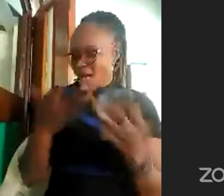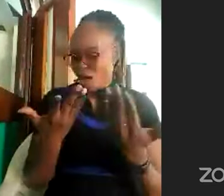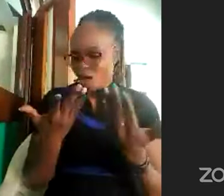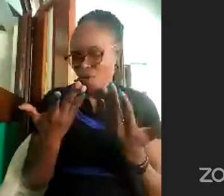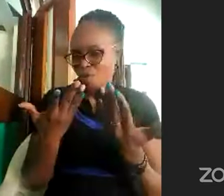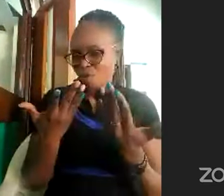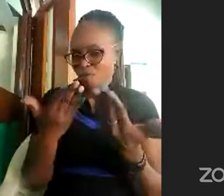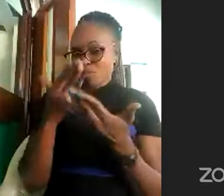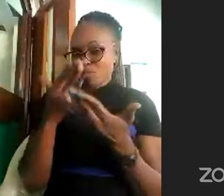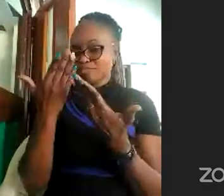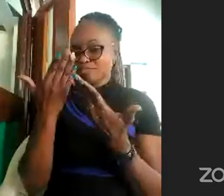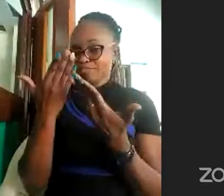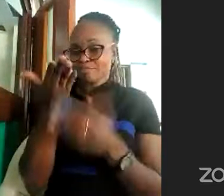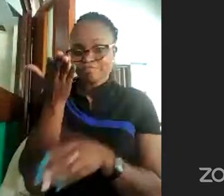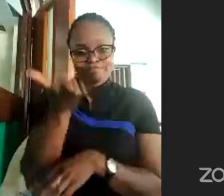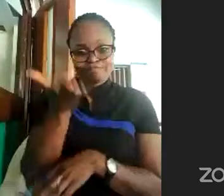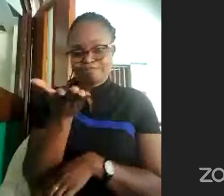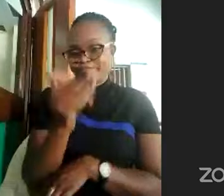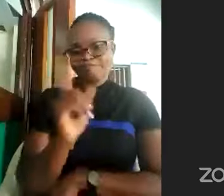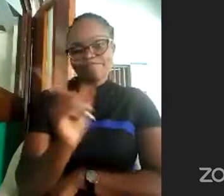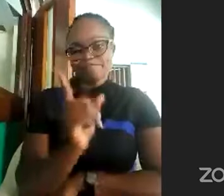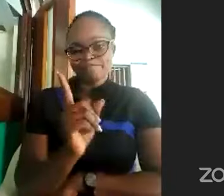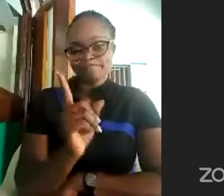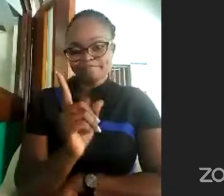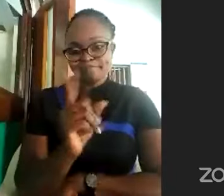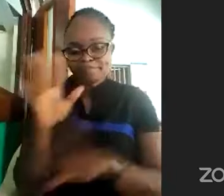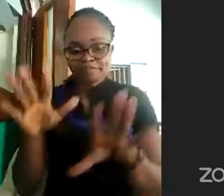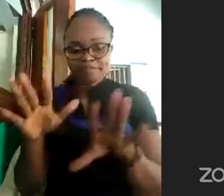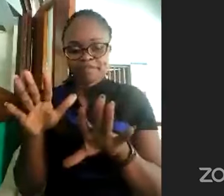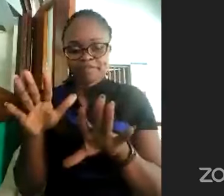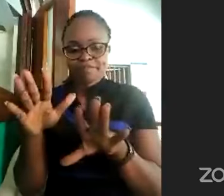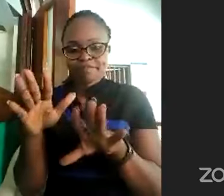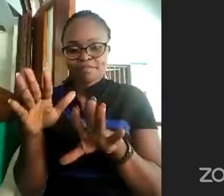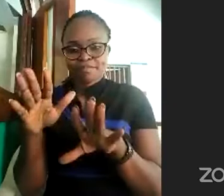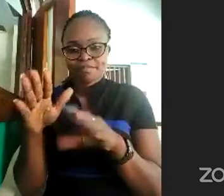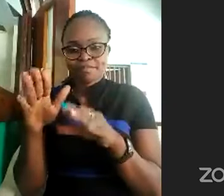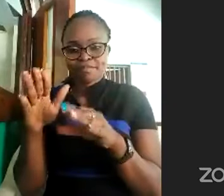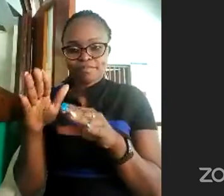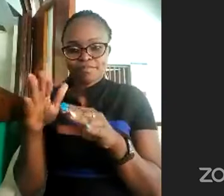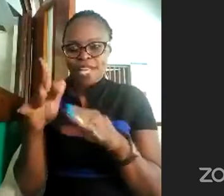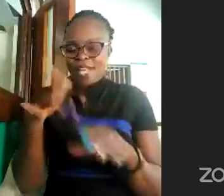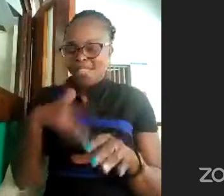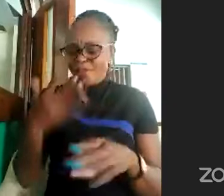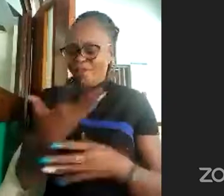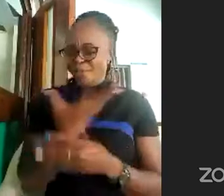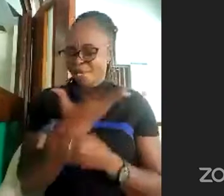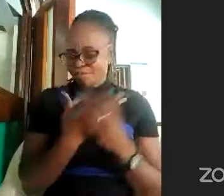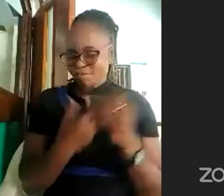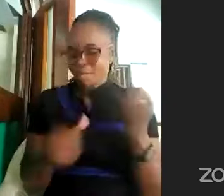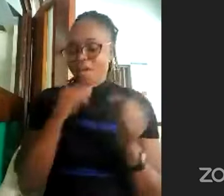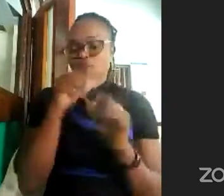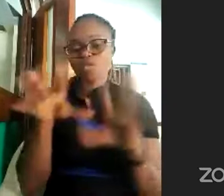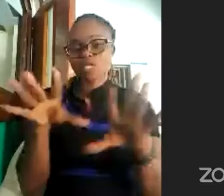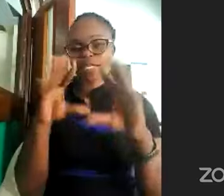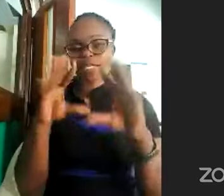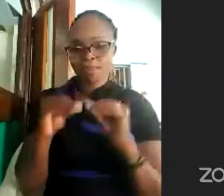they are not even human being for the society. And also, when it's come to